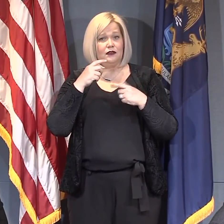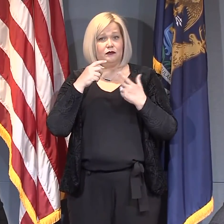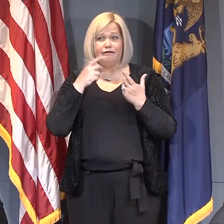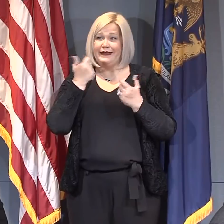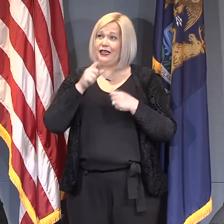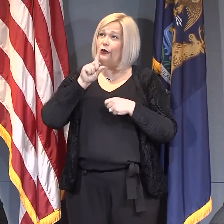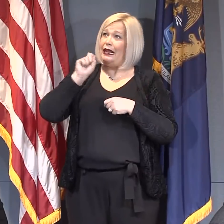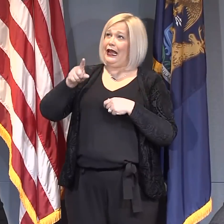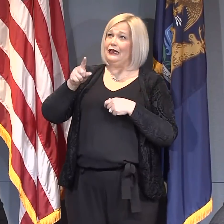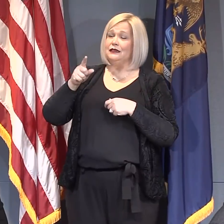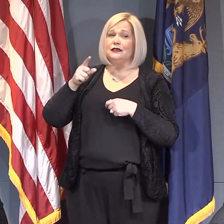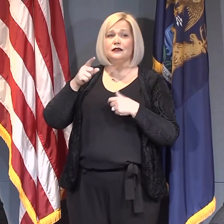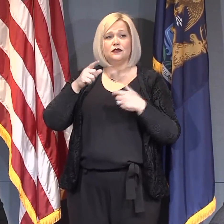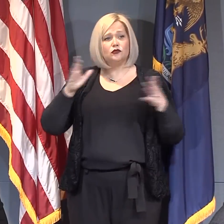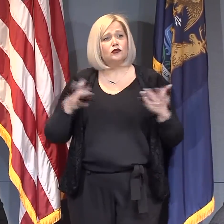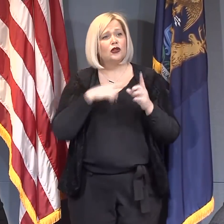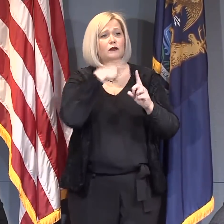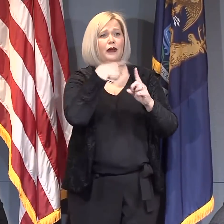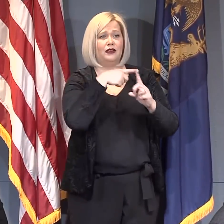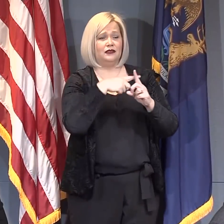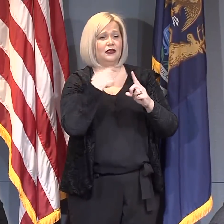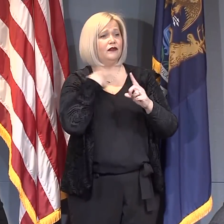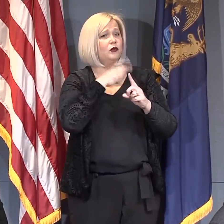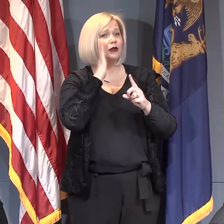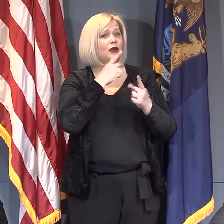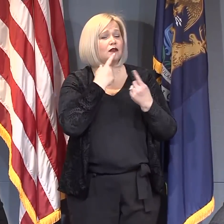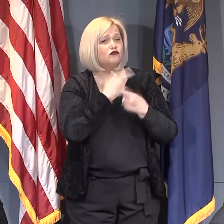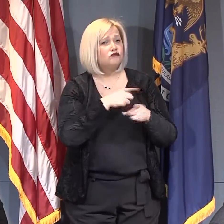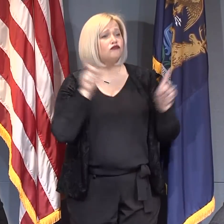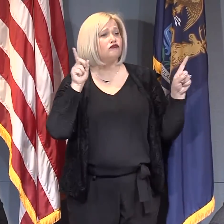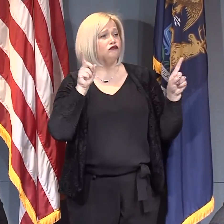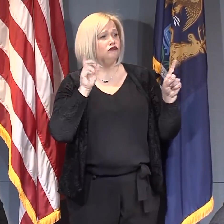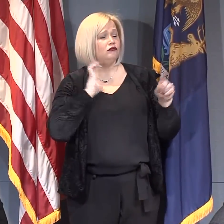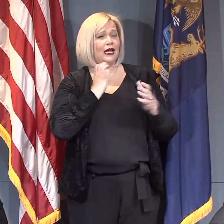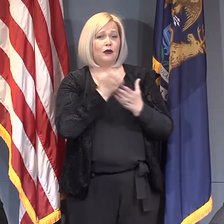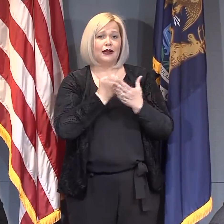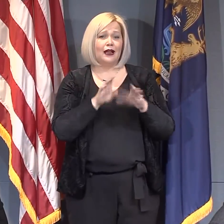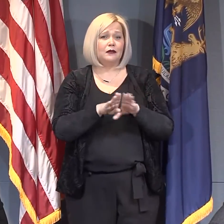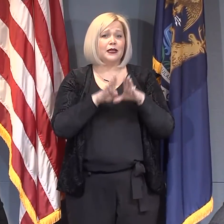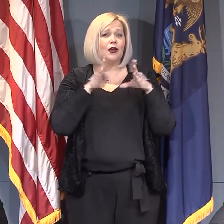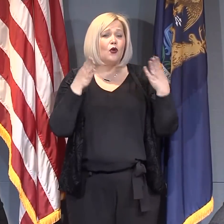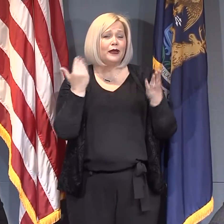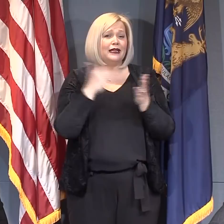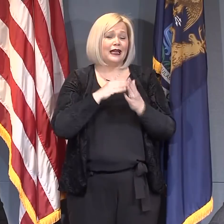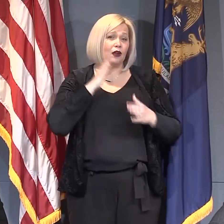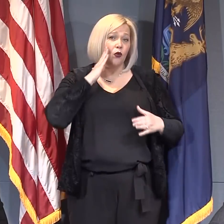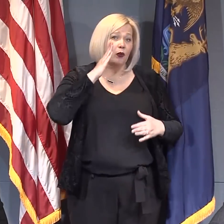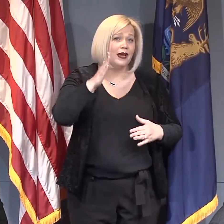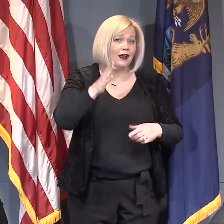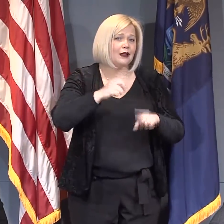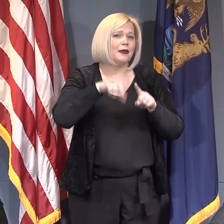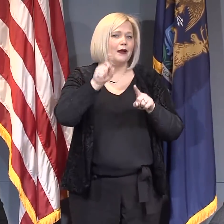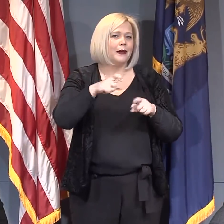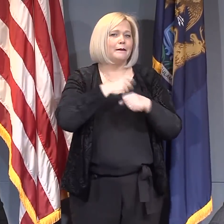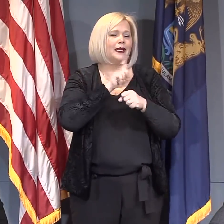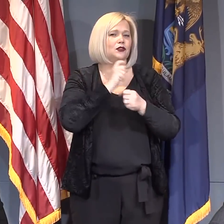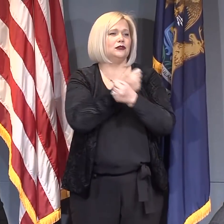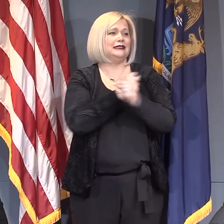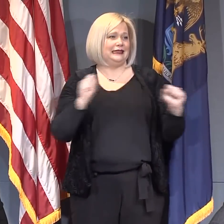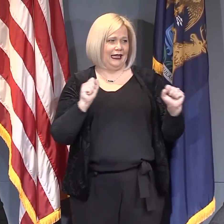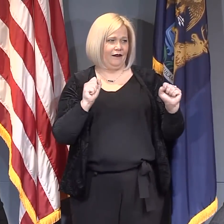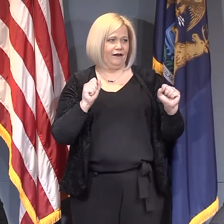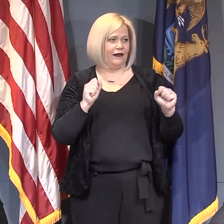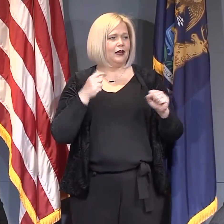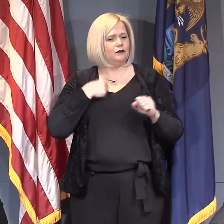we're going to get through this. And we will re-engage our economy when it's safe. I'm going to be listening to the best medical